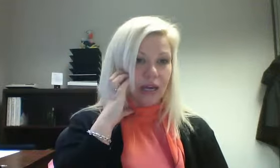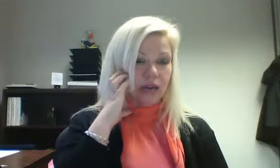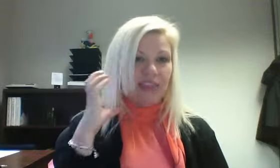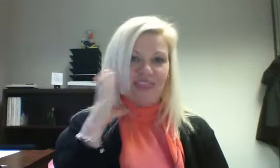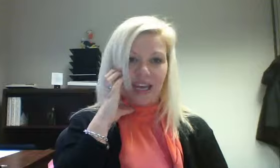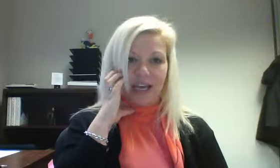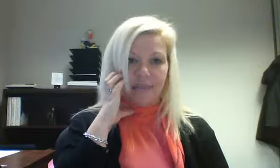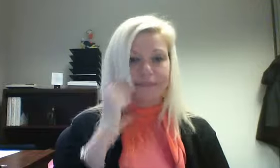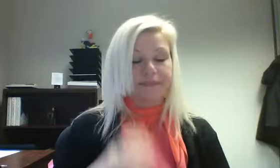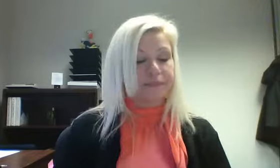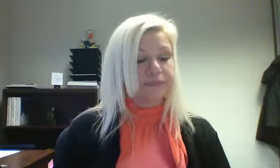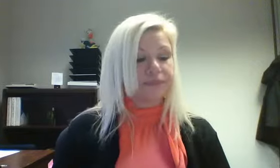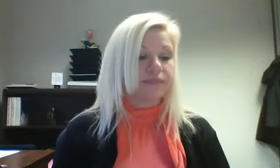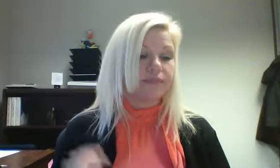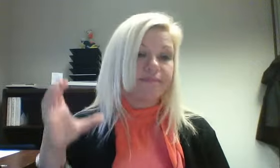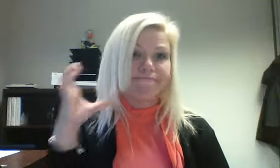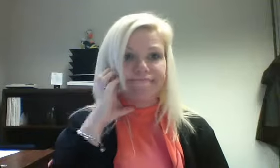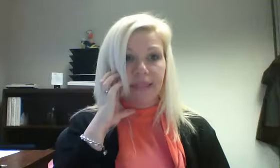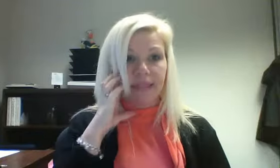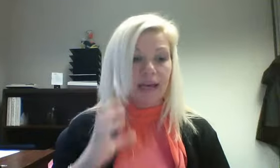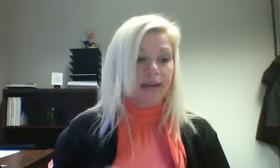here. Thick. Thick.